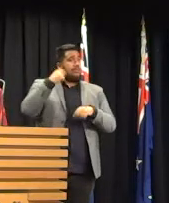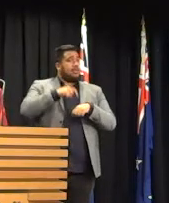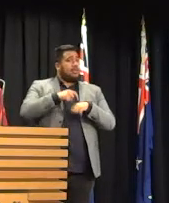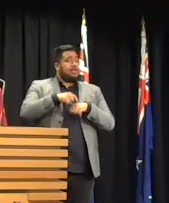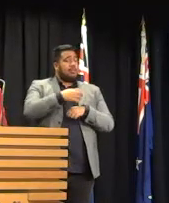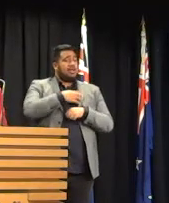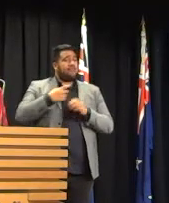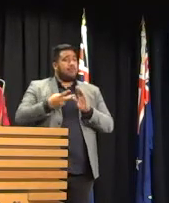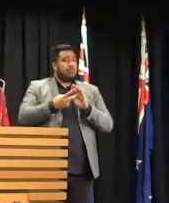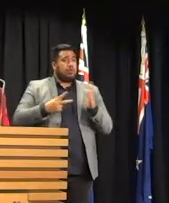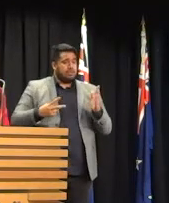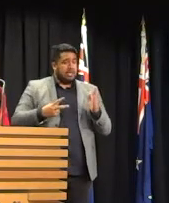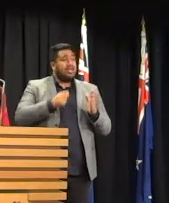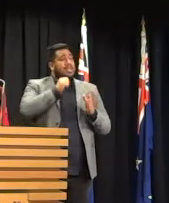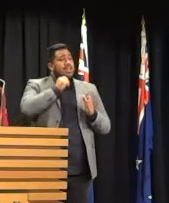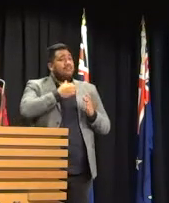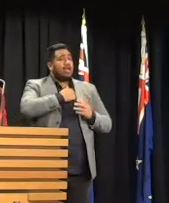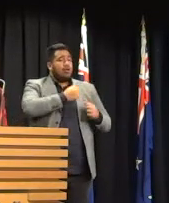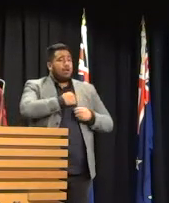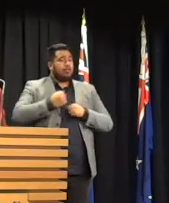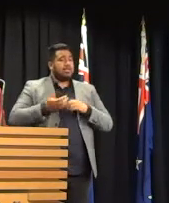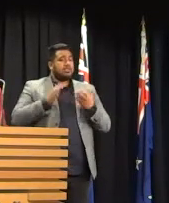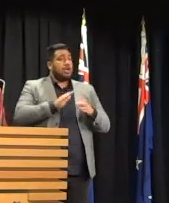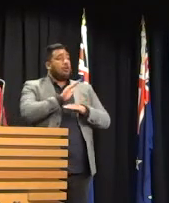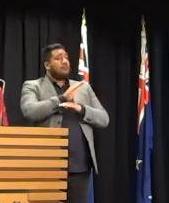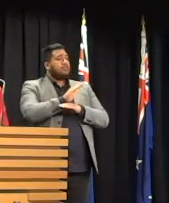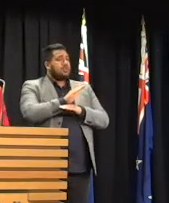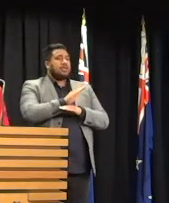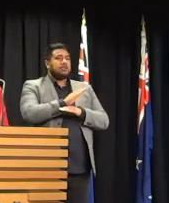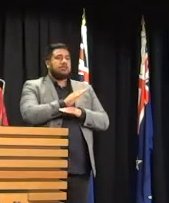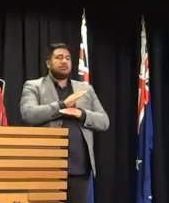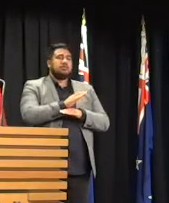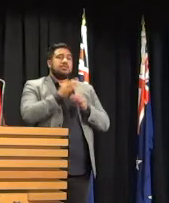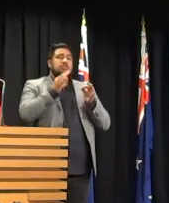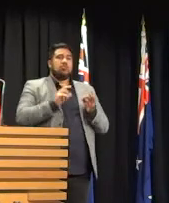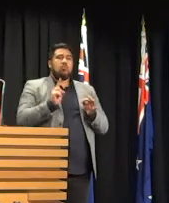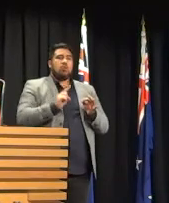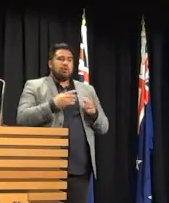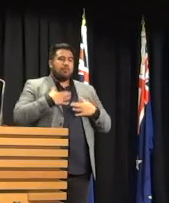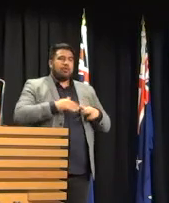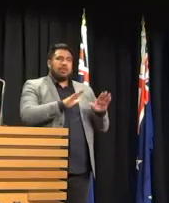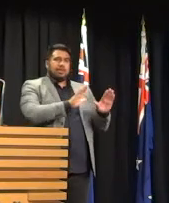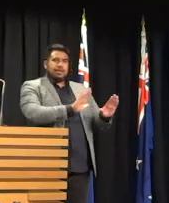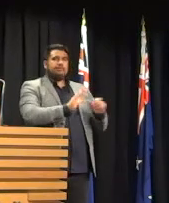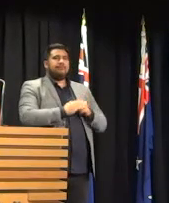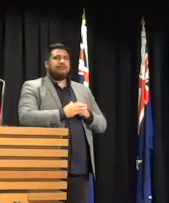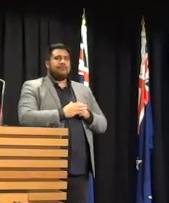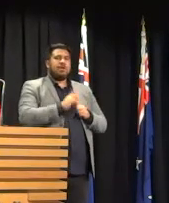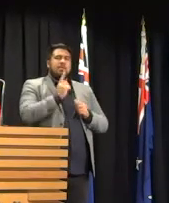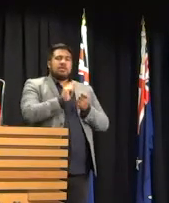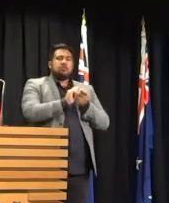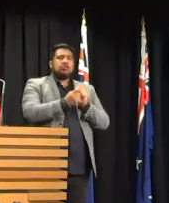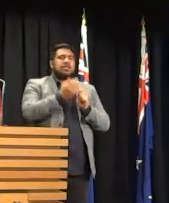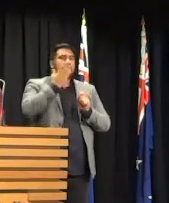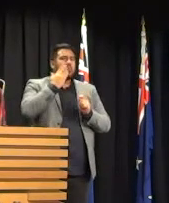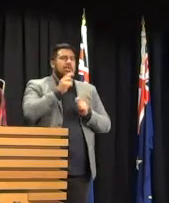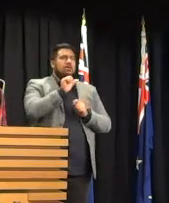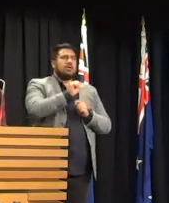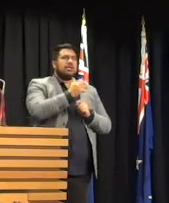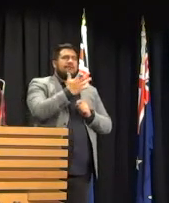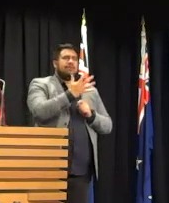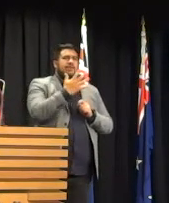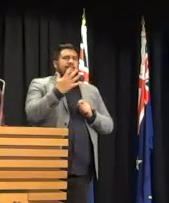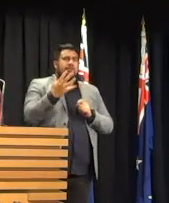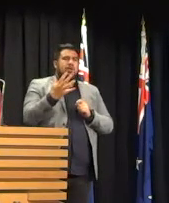to inter our fallen personnel overseas. This changed, and between 1955 and